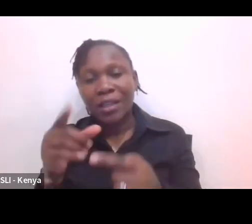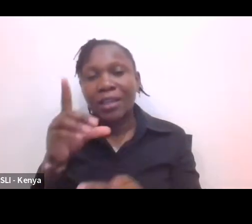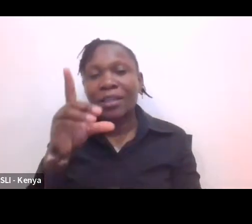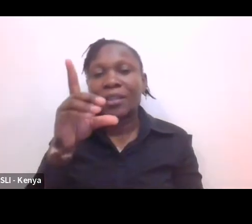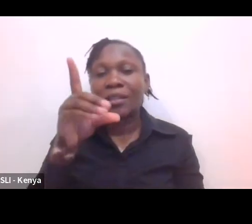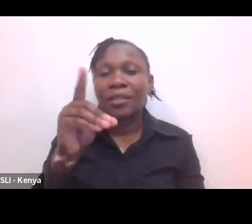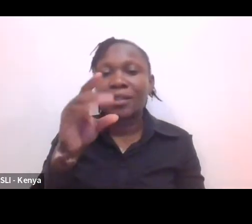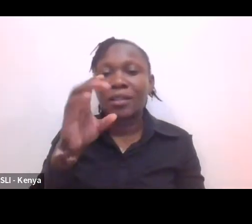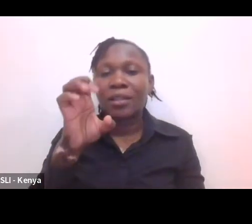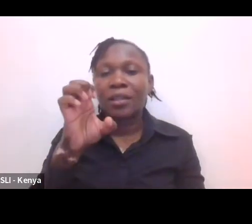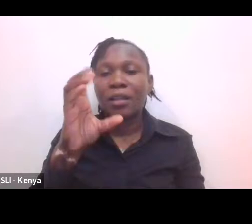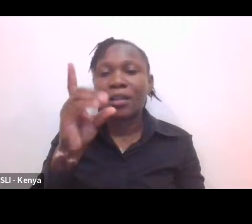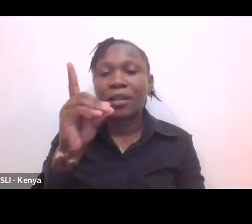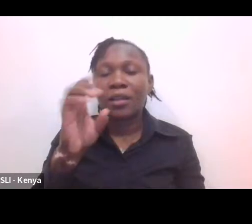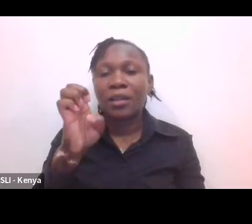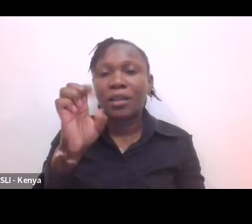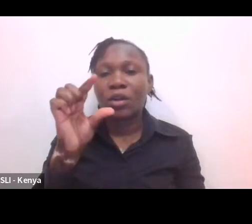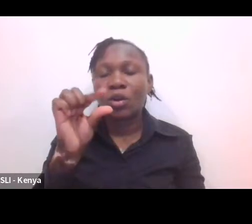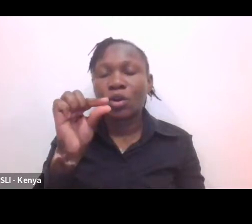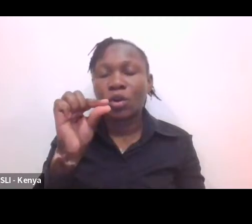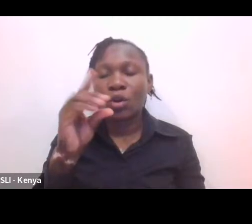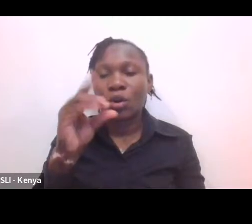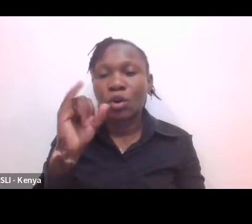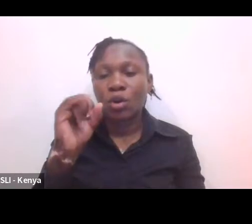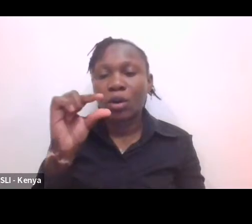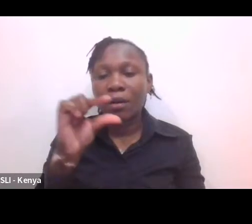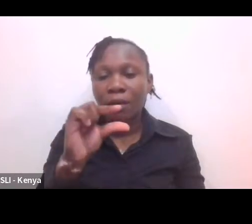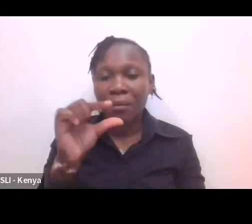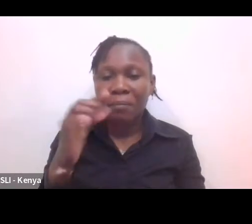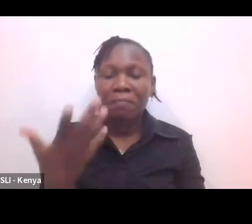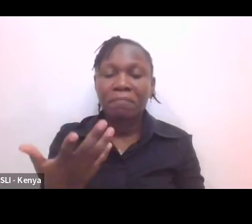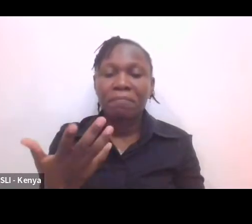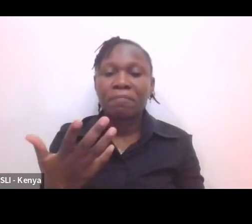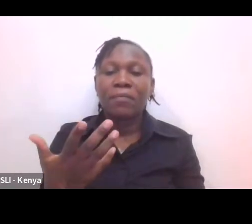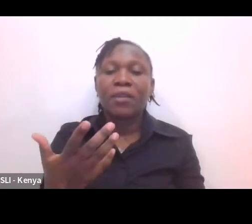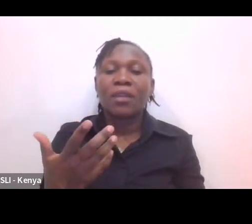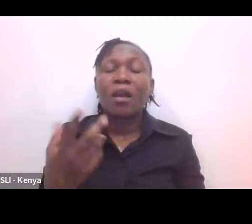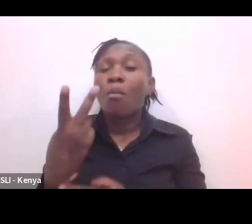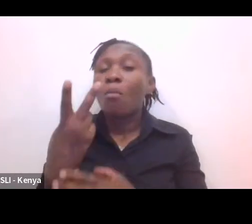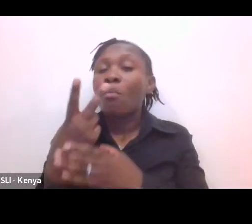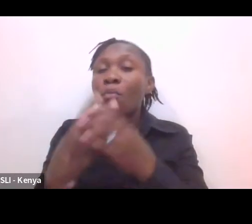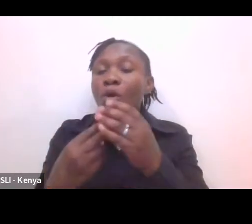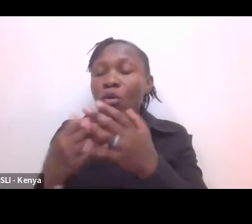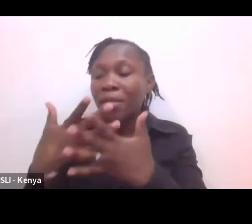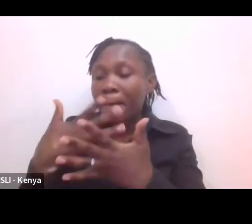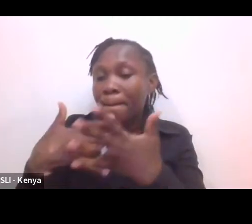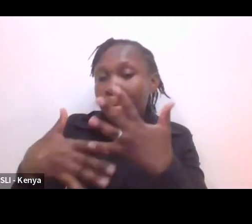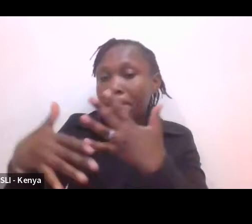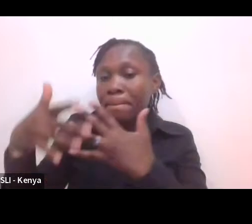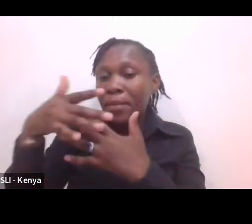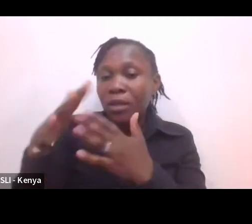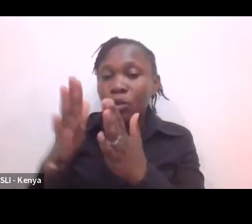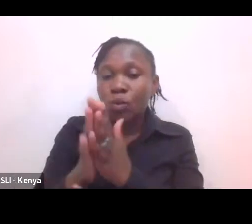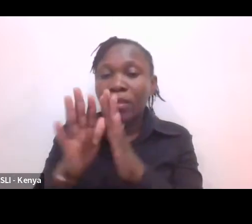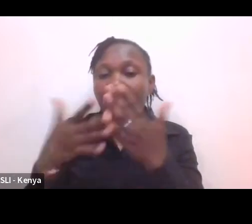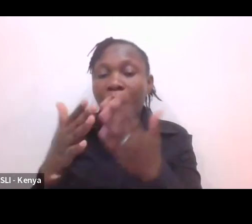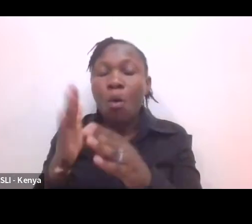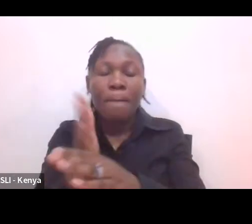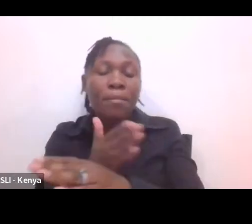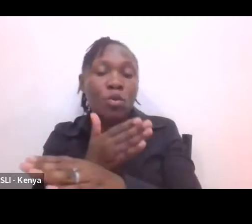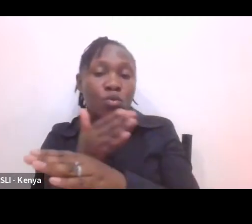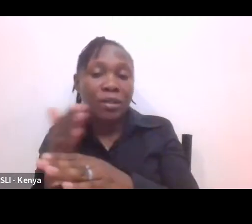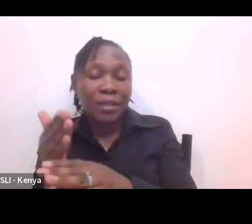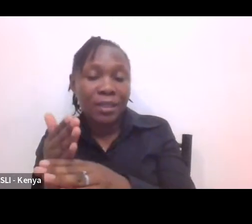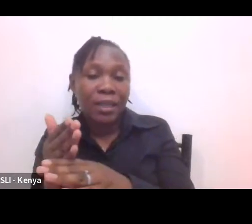inherent mathematicality, combined with the practical kinesthesia of performance, music provides